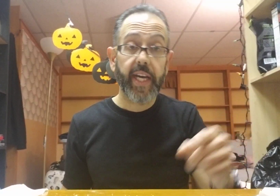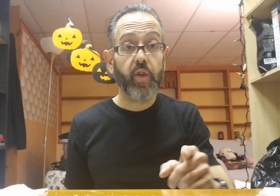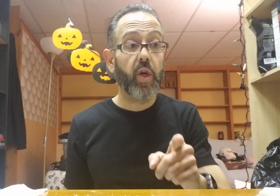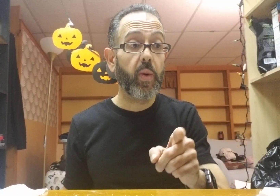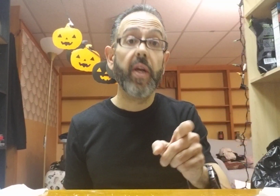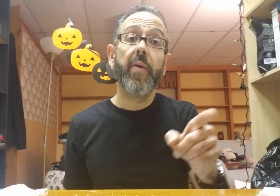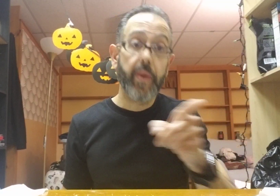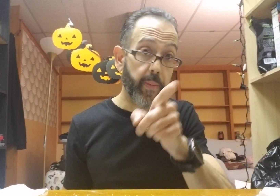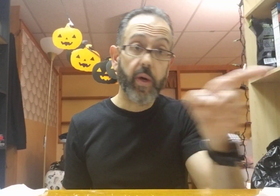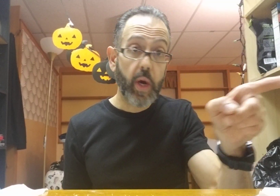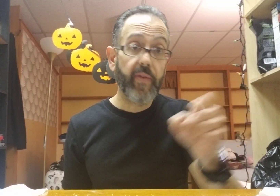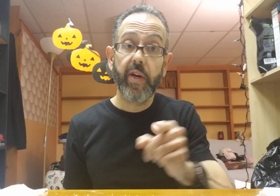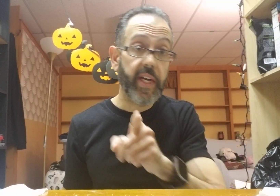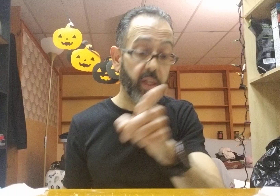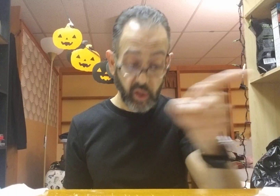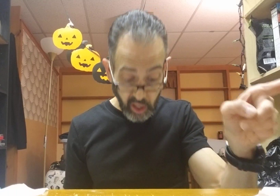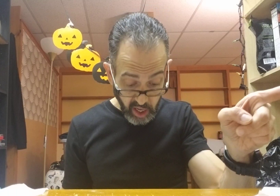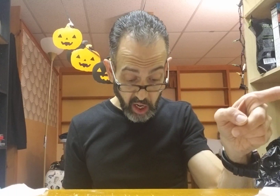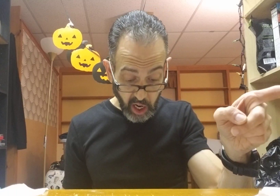So whoever it is,